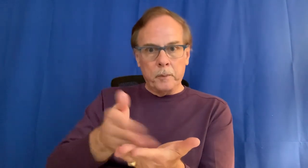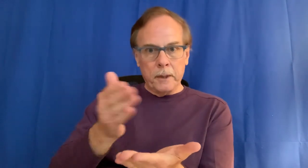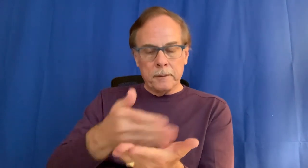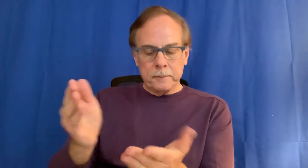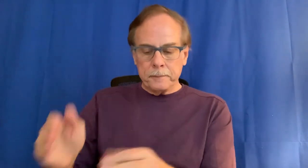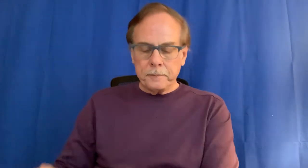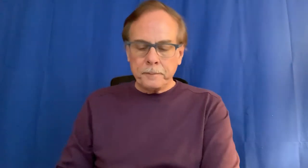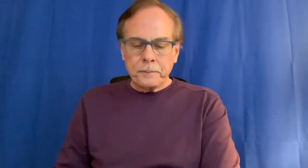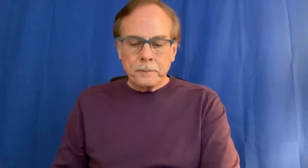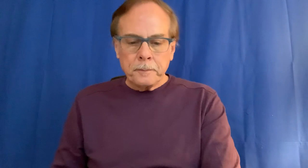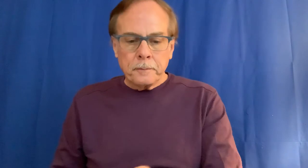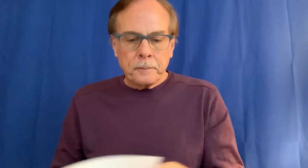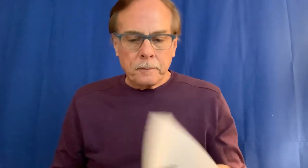sweeping.